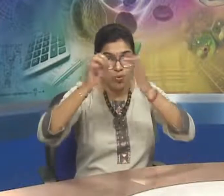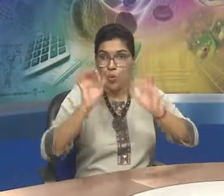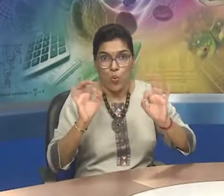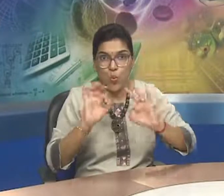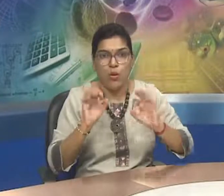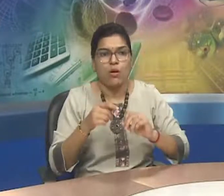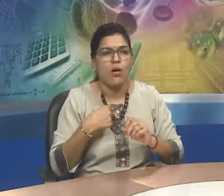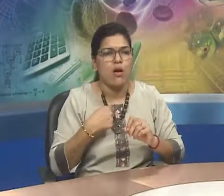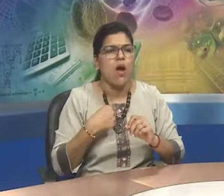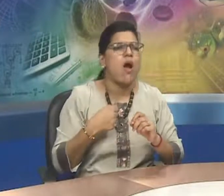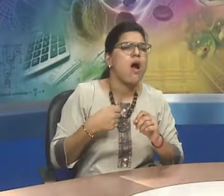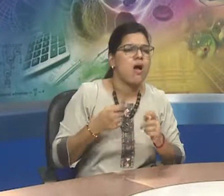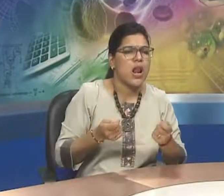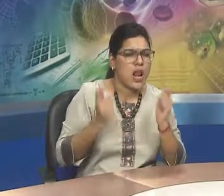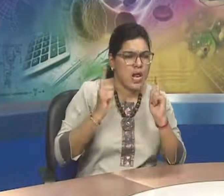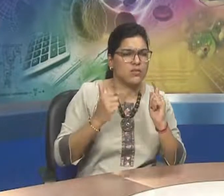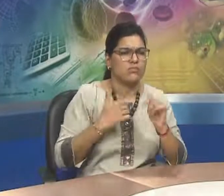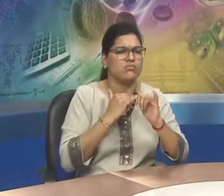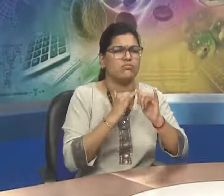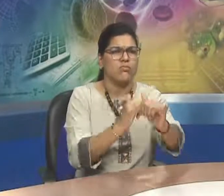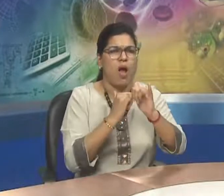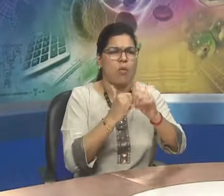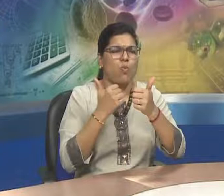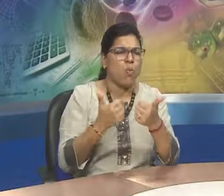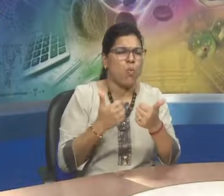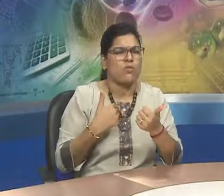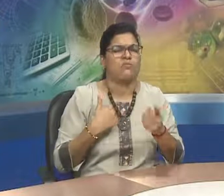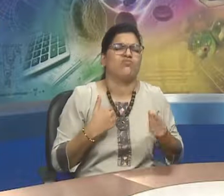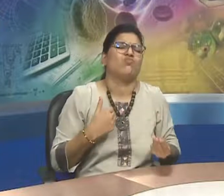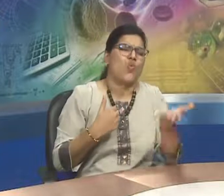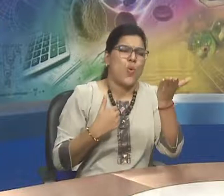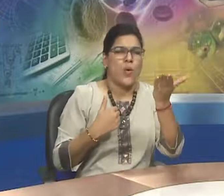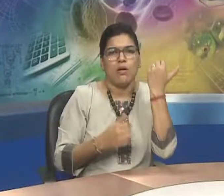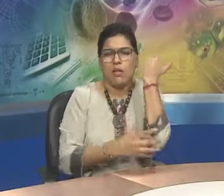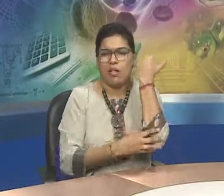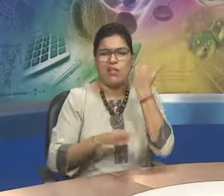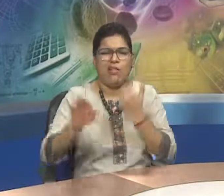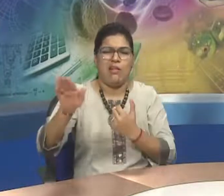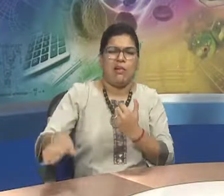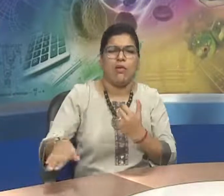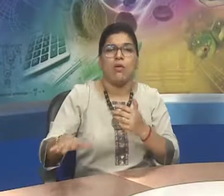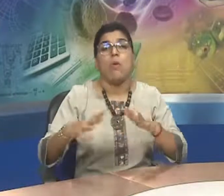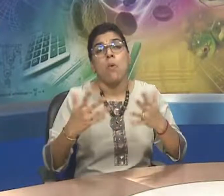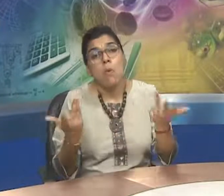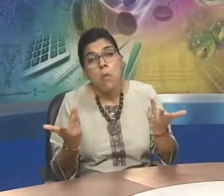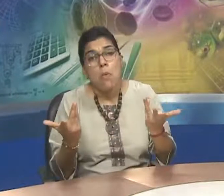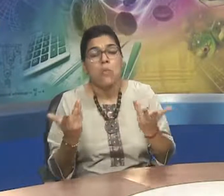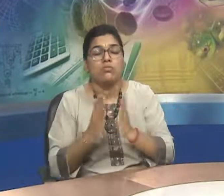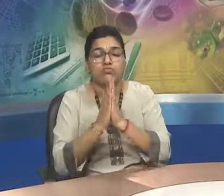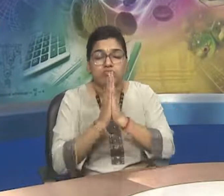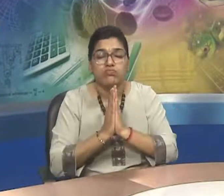as we all know, that the statue of the justice is having the blind